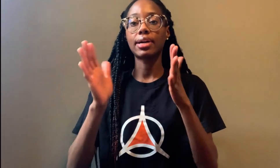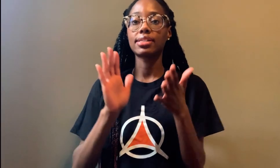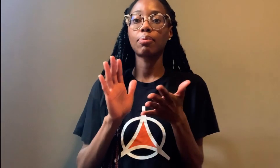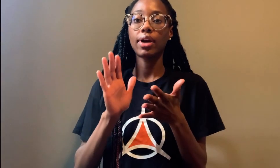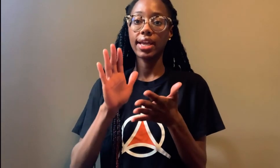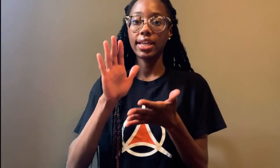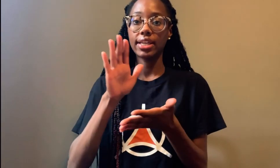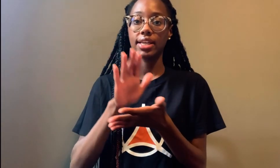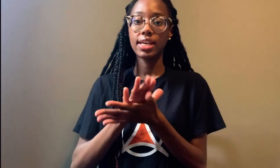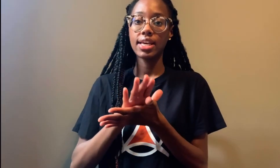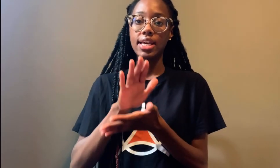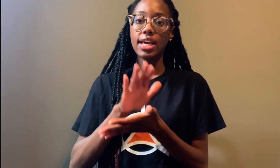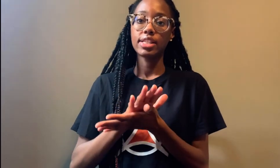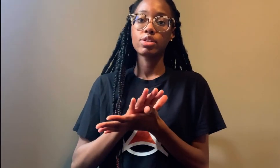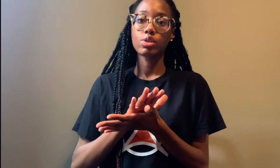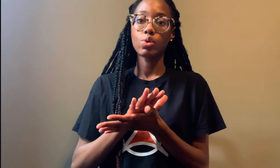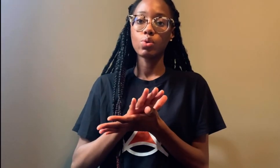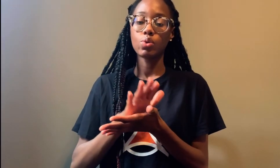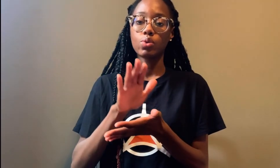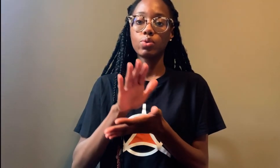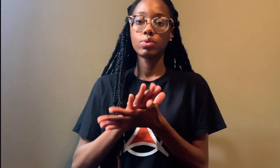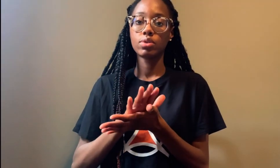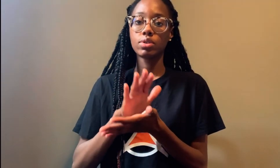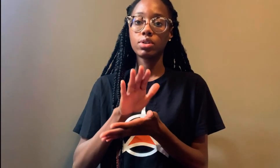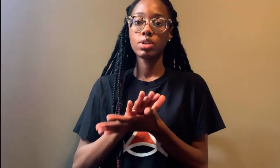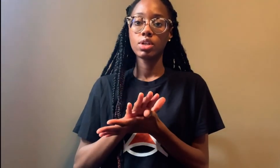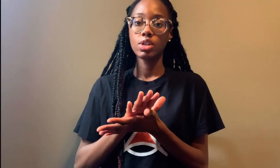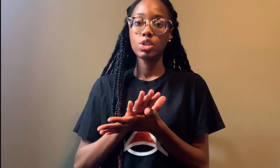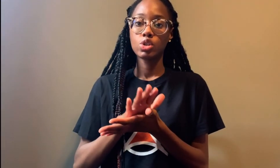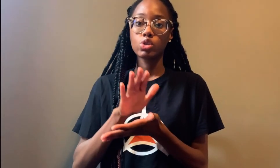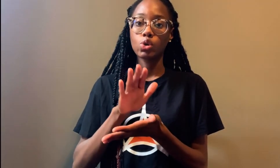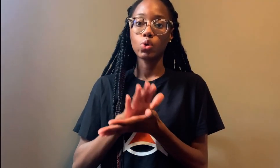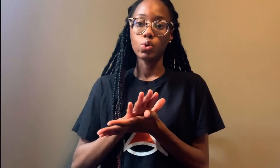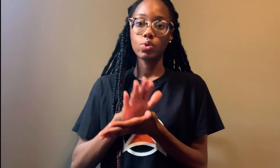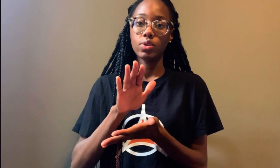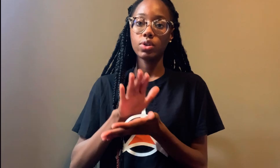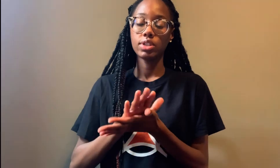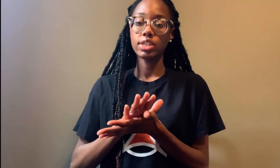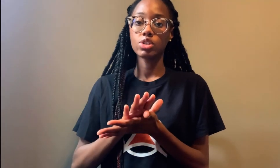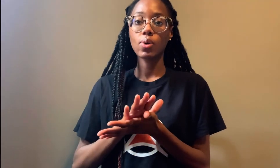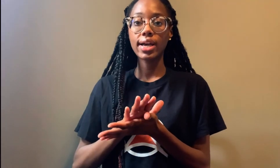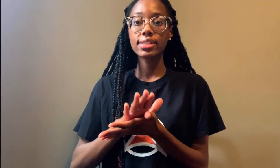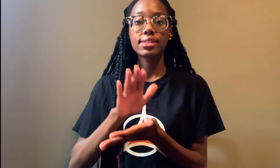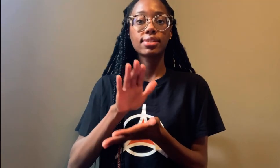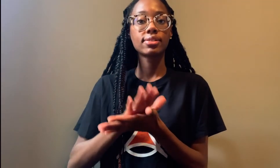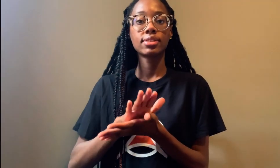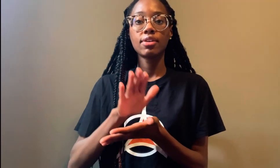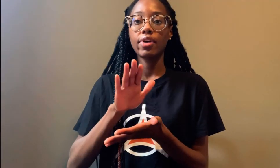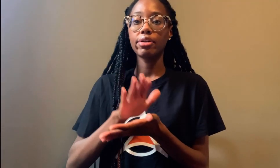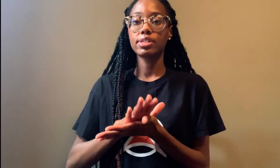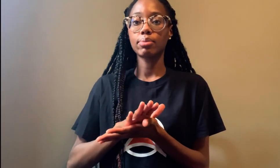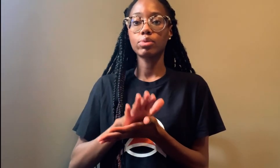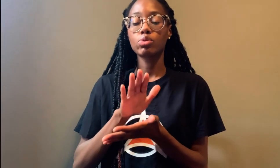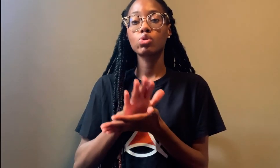I'm right-handed, it's school. School. Done twice. Very simple.